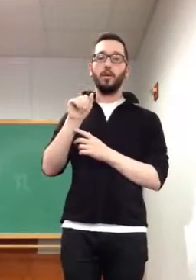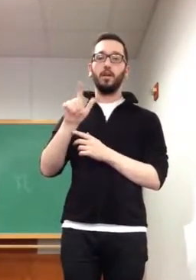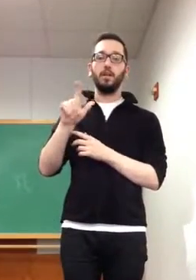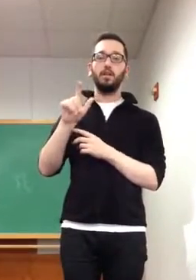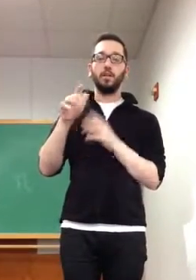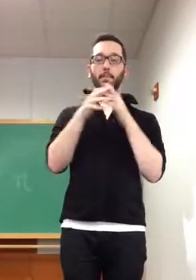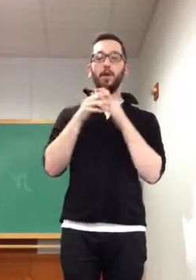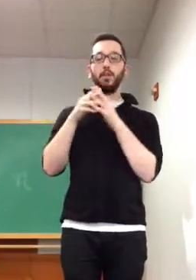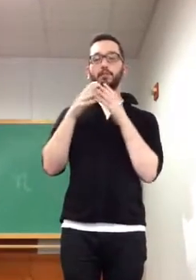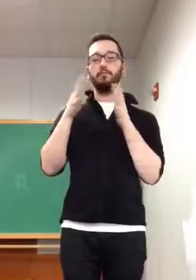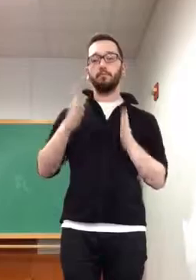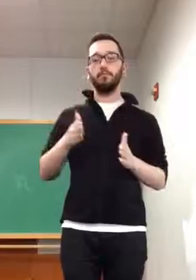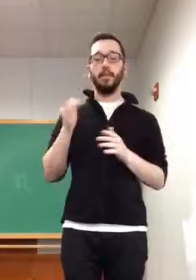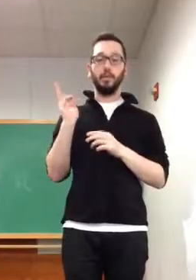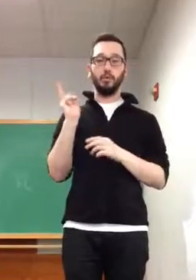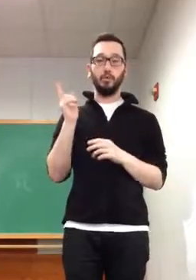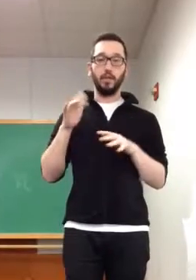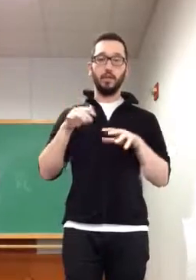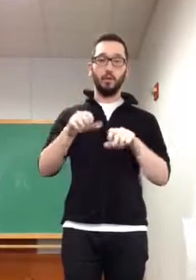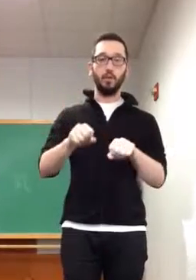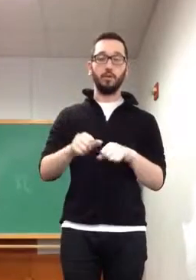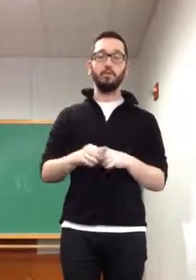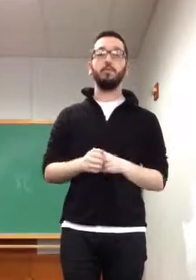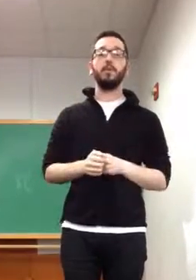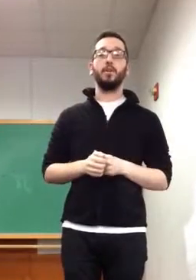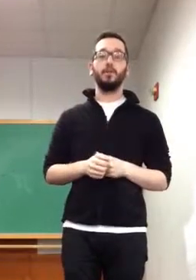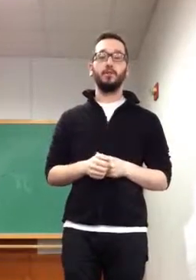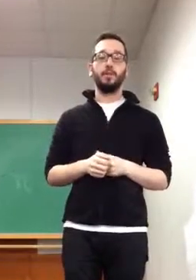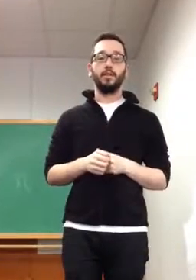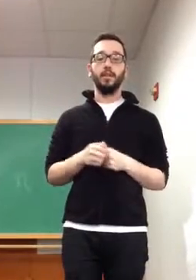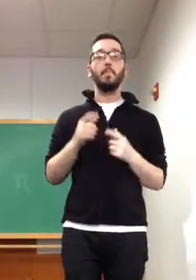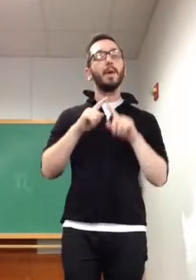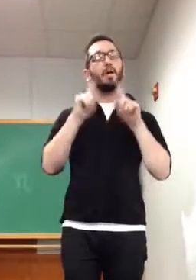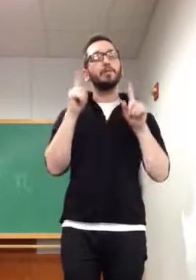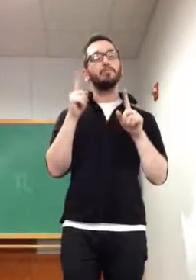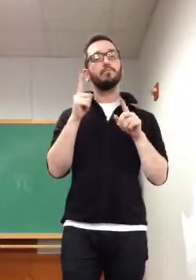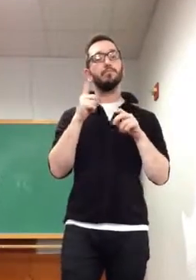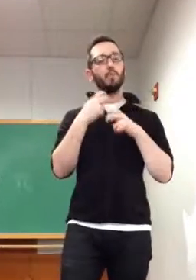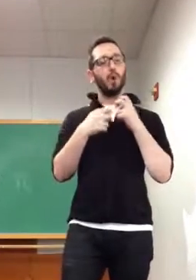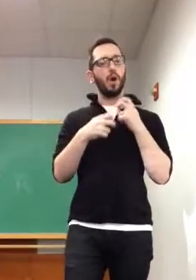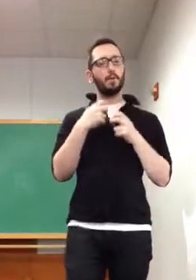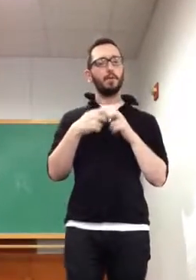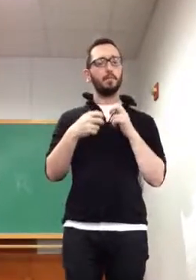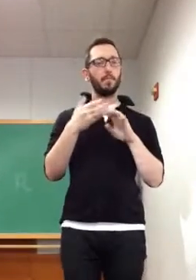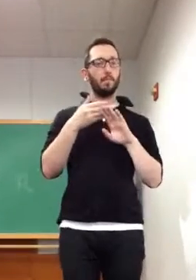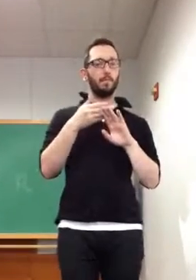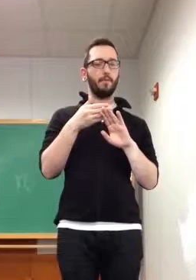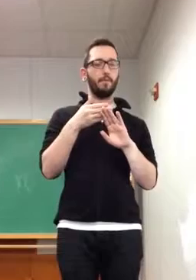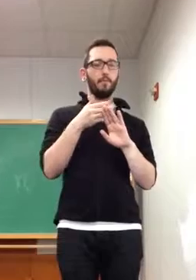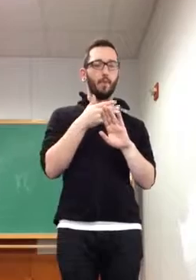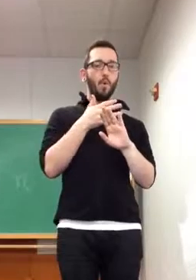But there's a problem that if you wanted to get the earlier take on history that